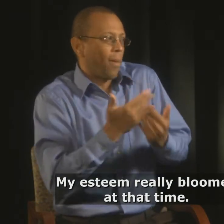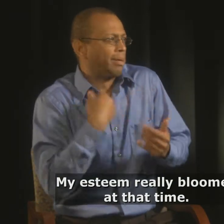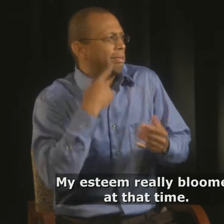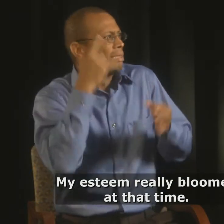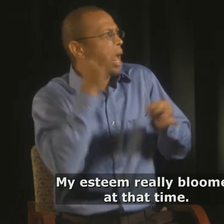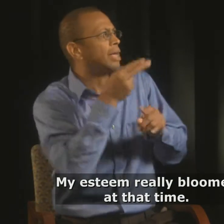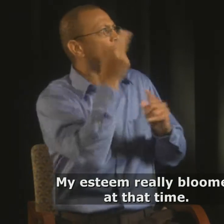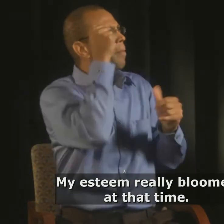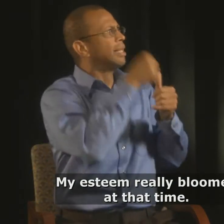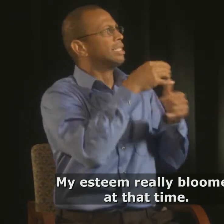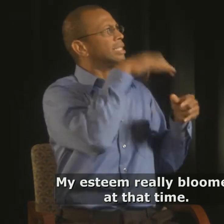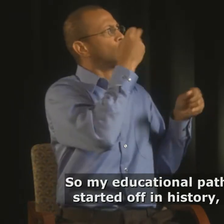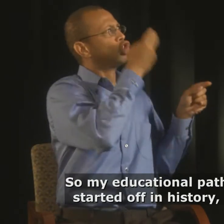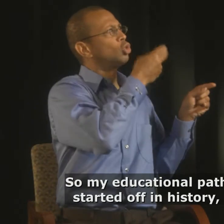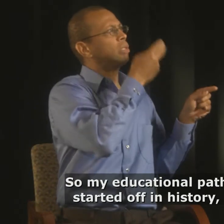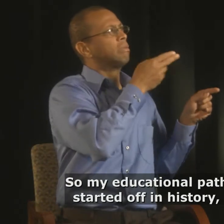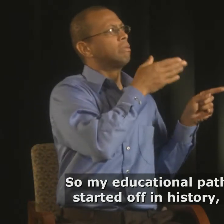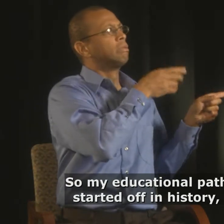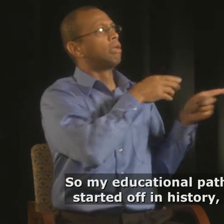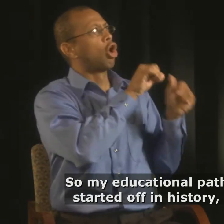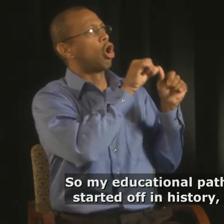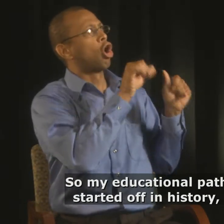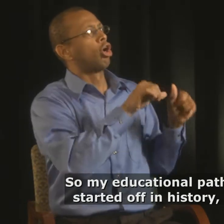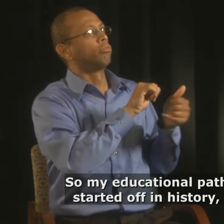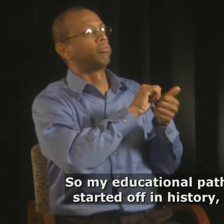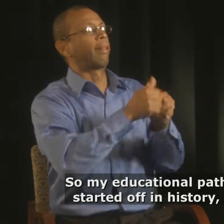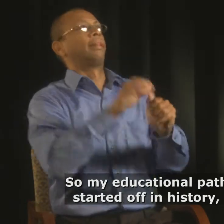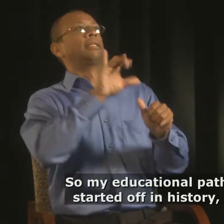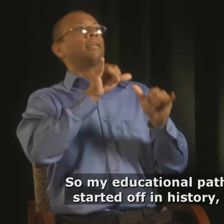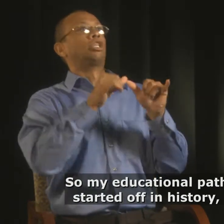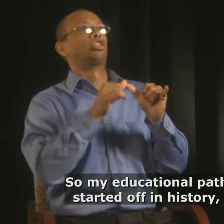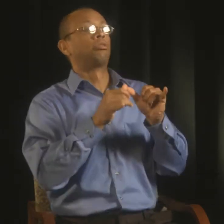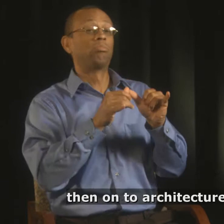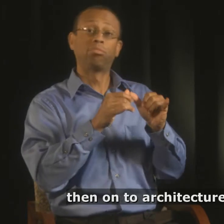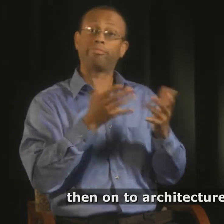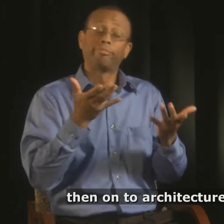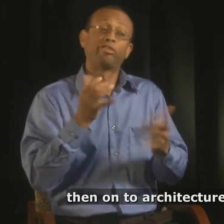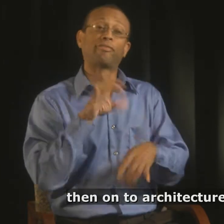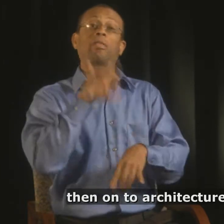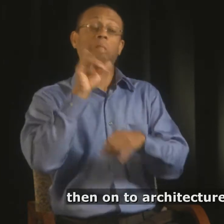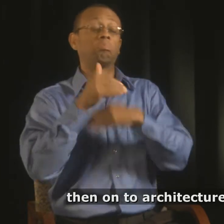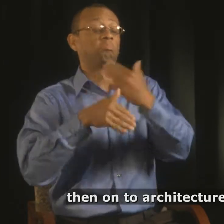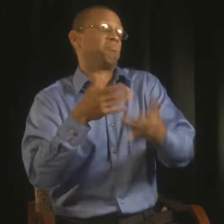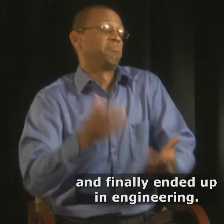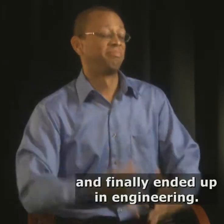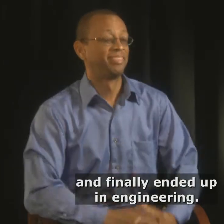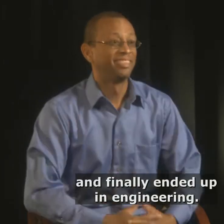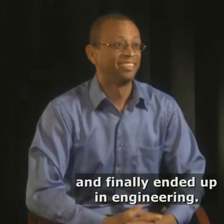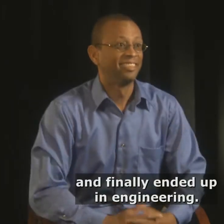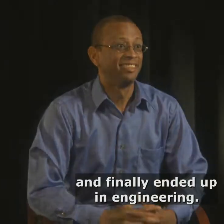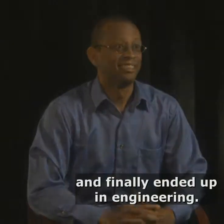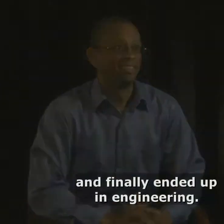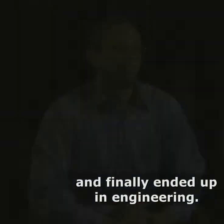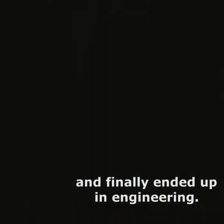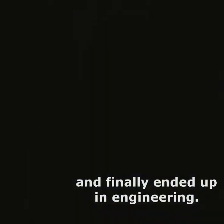time. So my educational path started off in history, then on to architecture, and finally ended up in engineering.